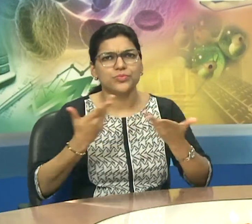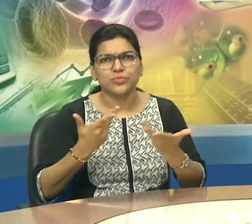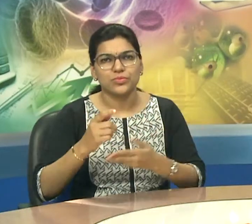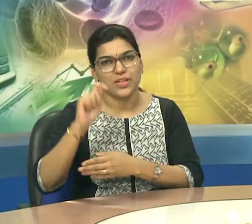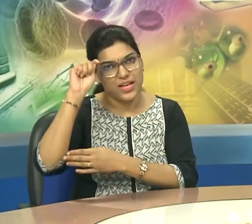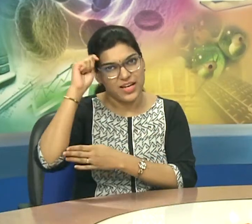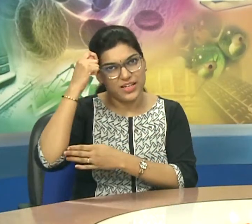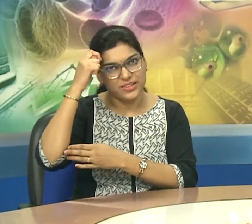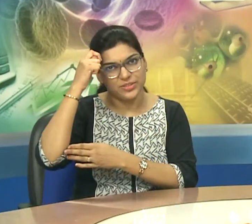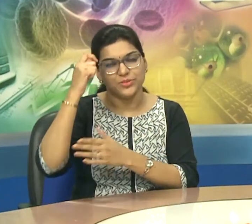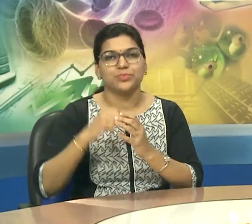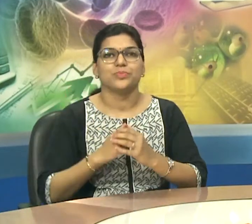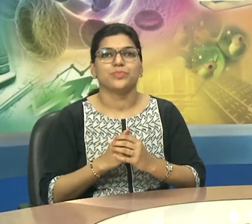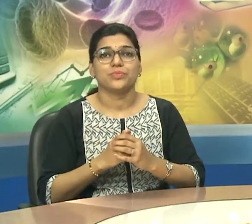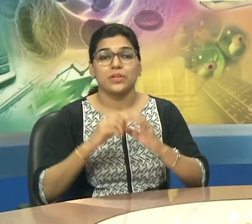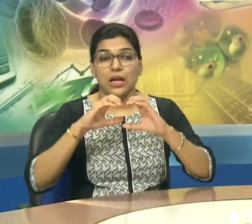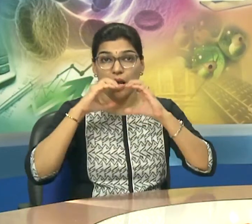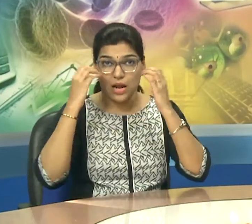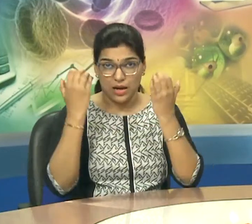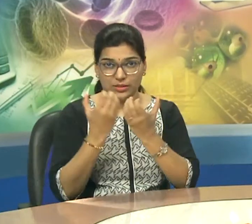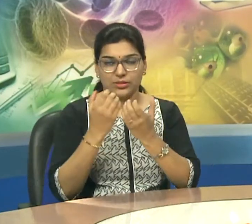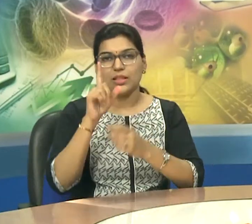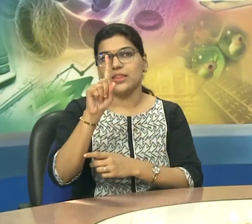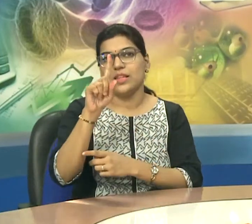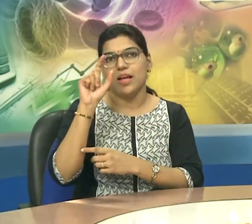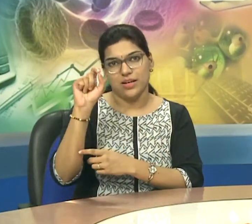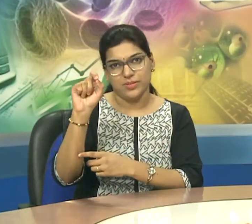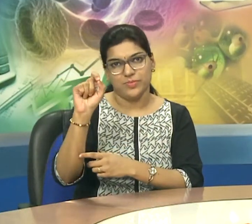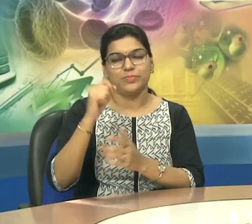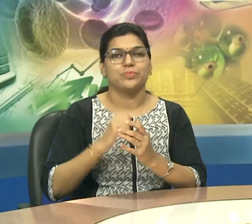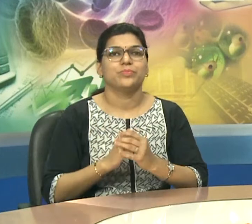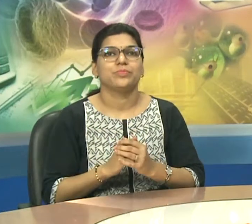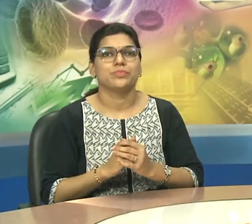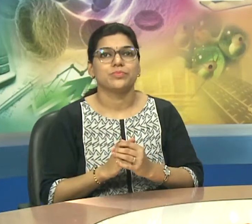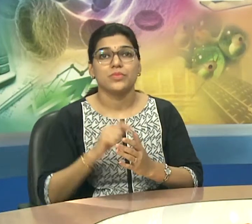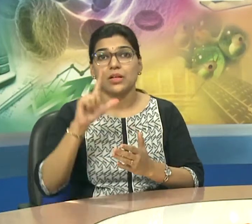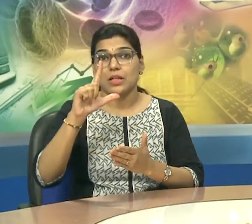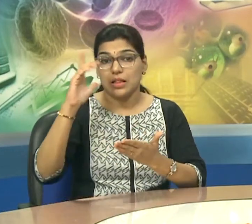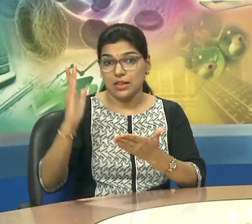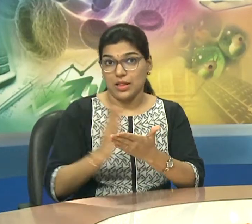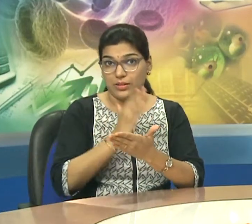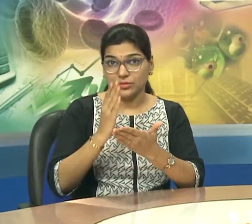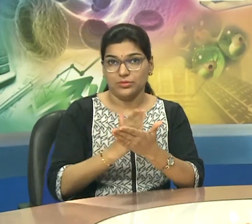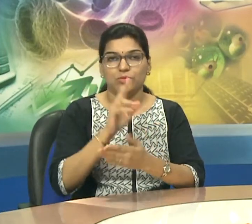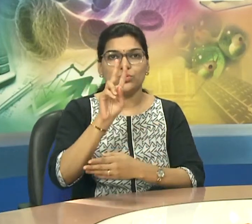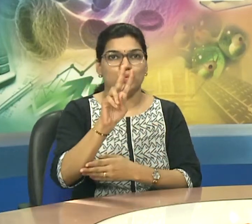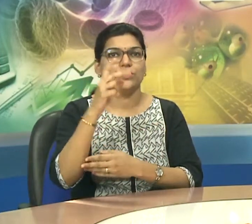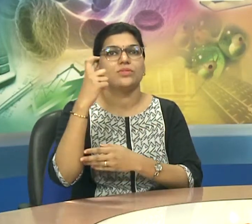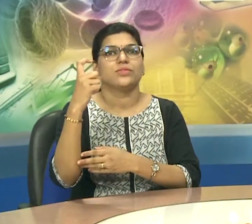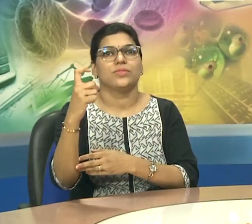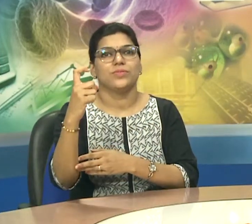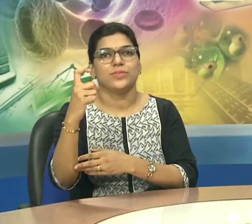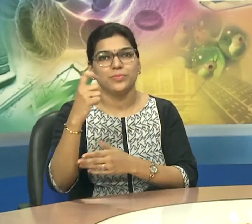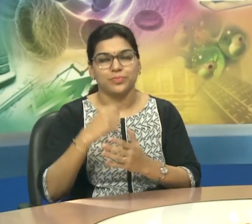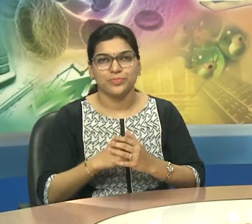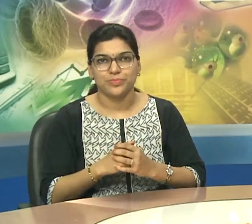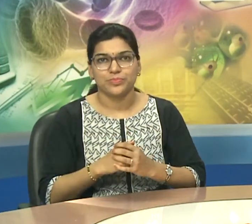video. Today we will be doing English for secondary level and we are doing lesson number